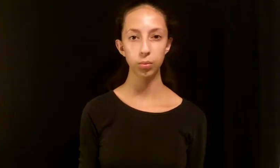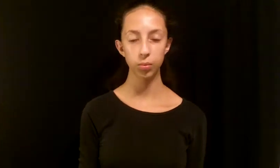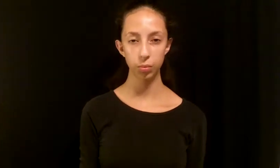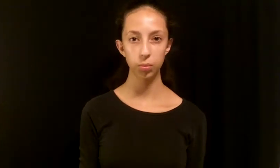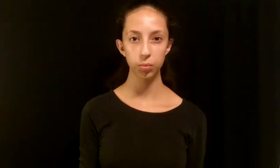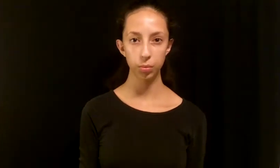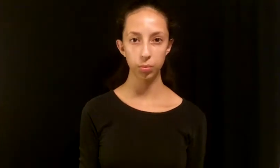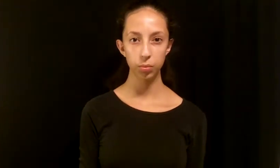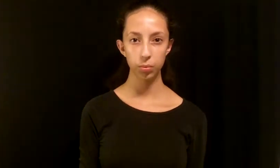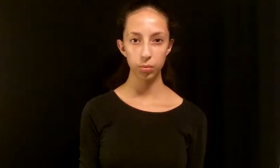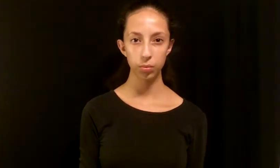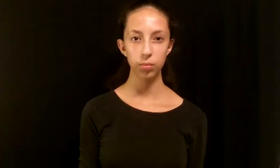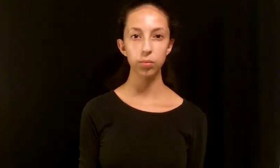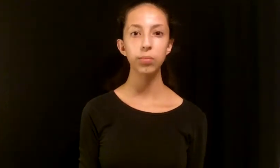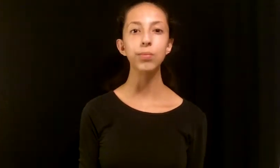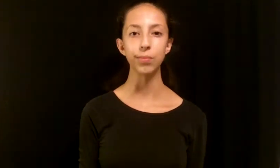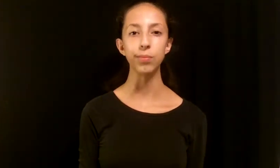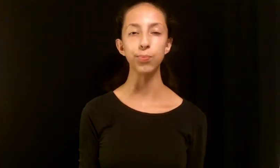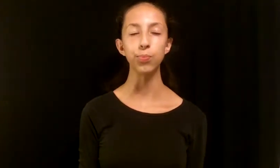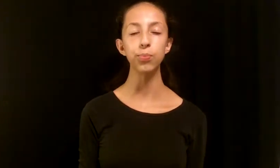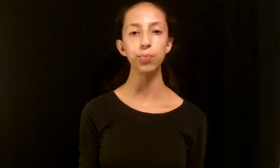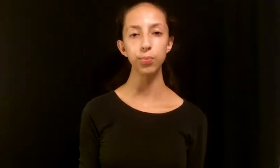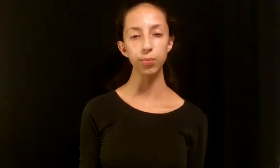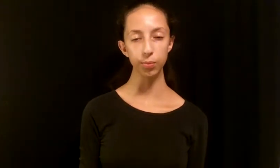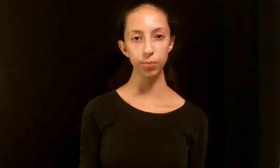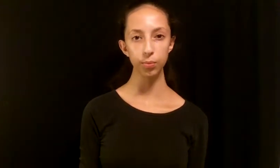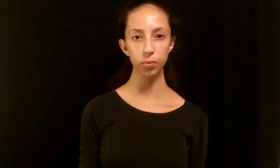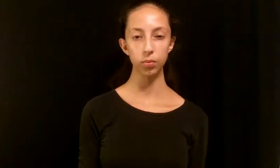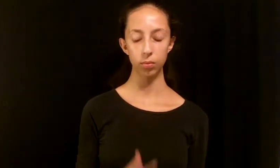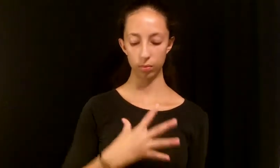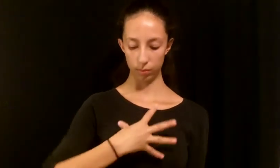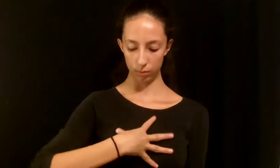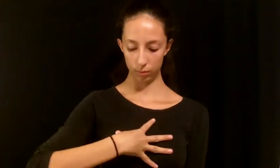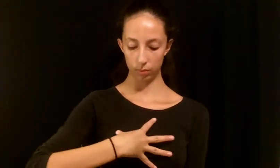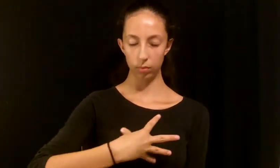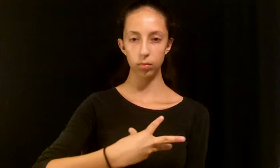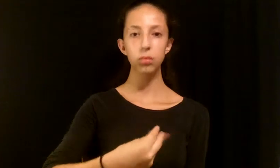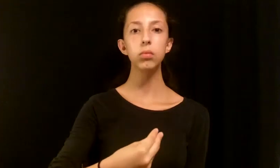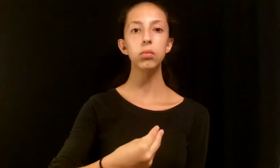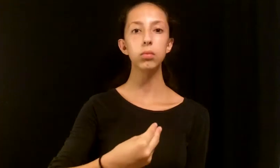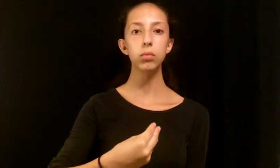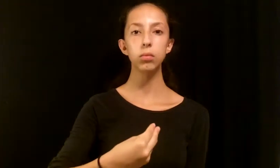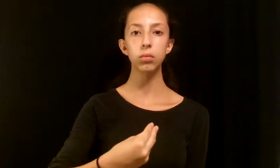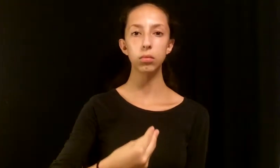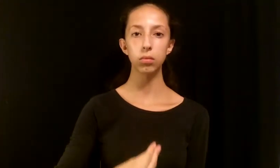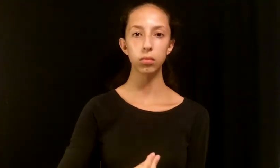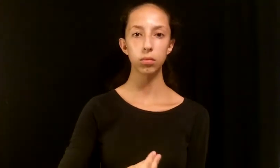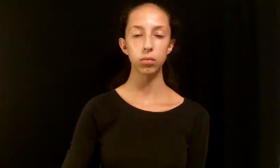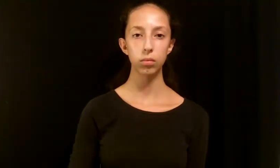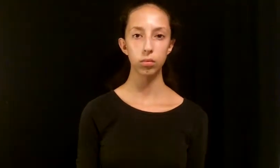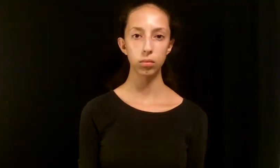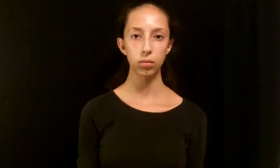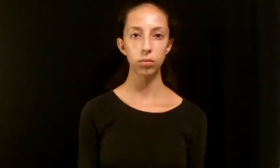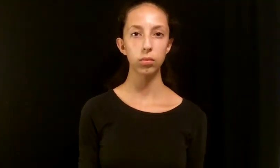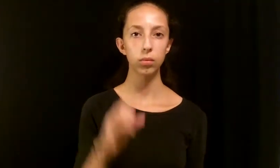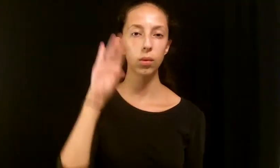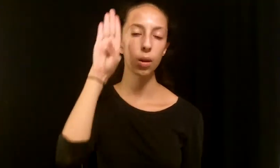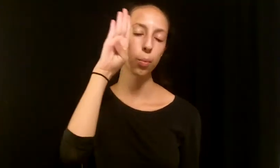that, so do that one just that way. White, you kind of pull off from your chest. Brown is a B down the side